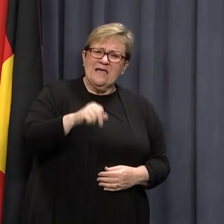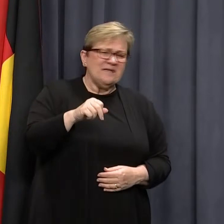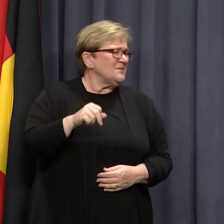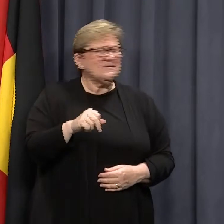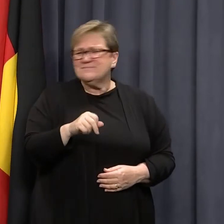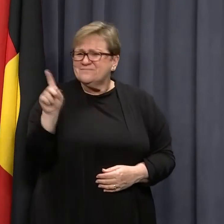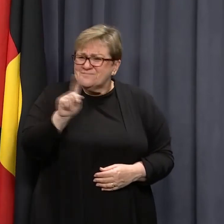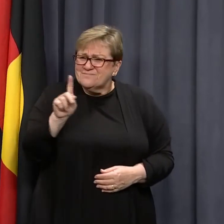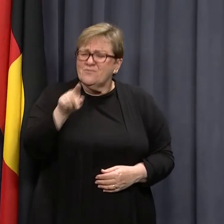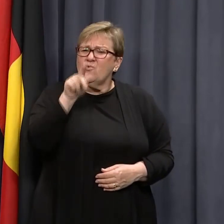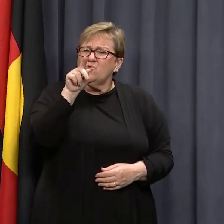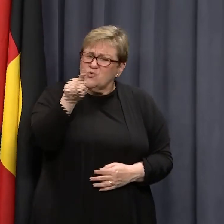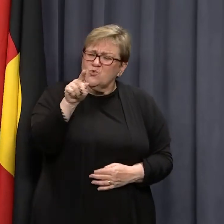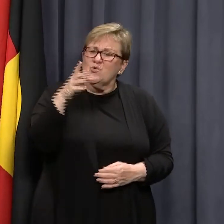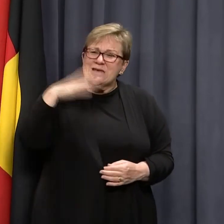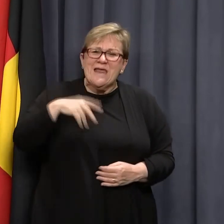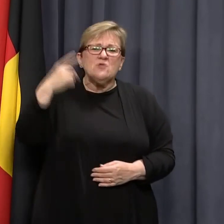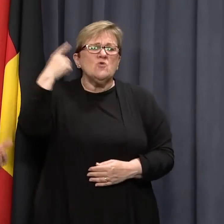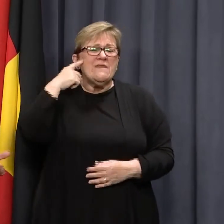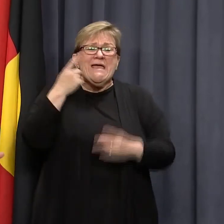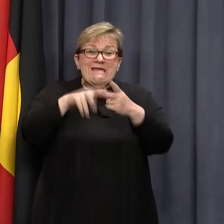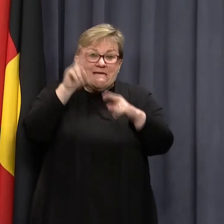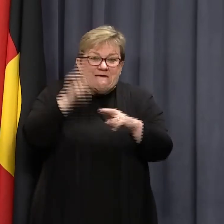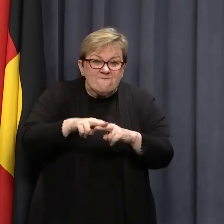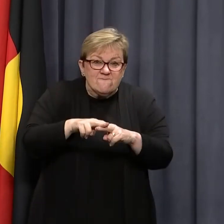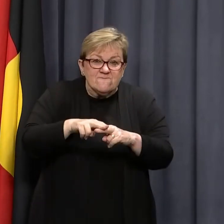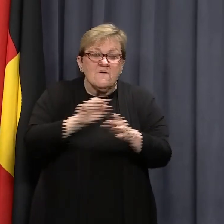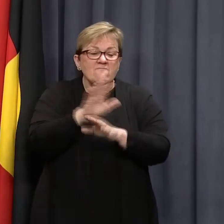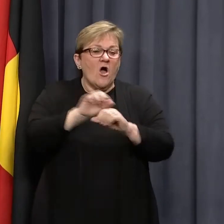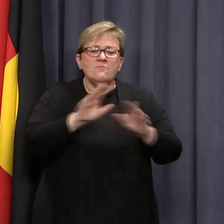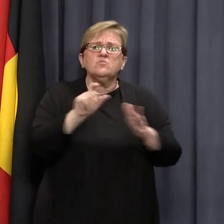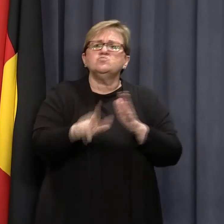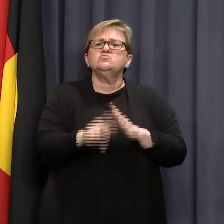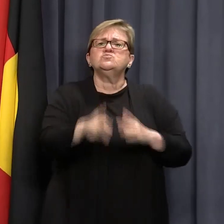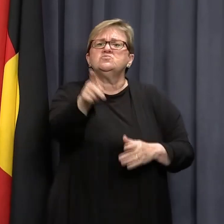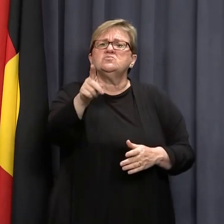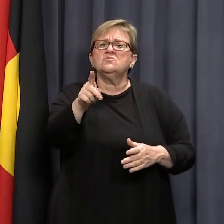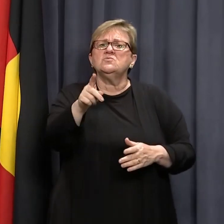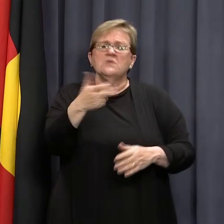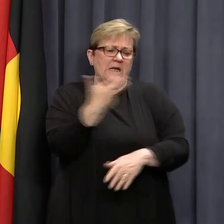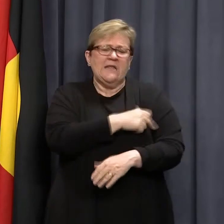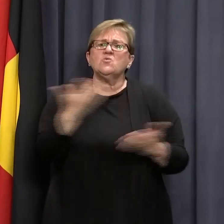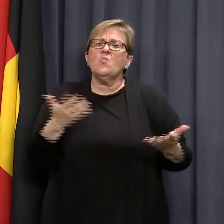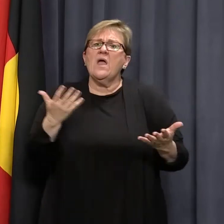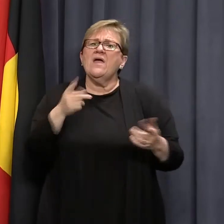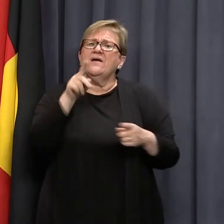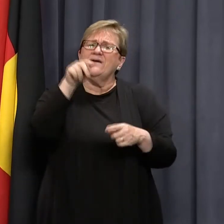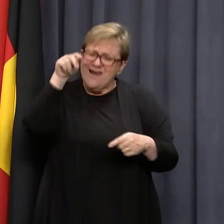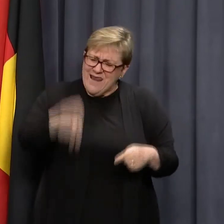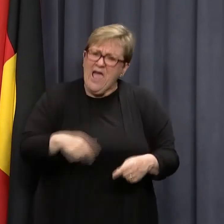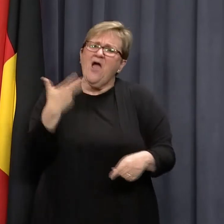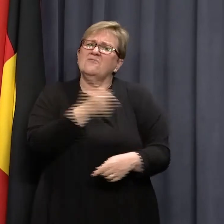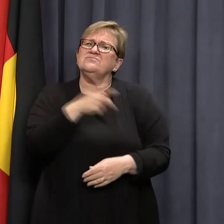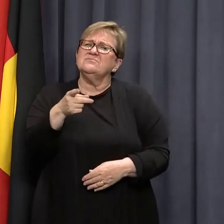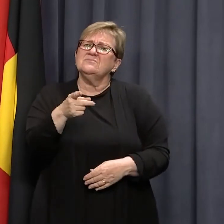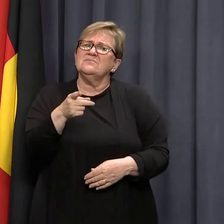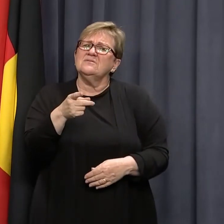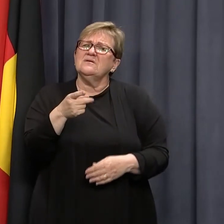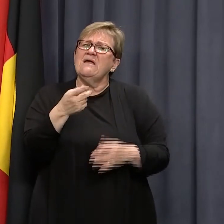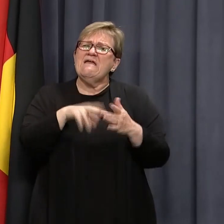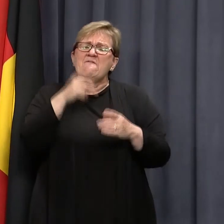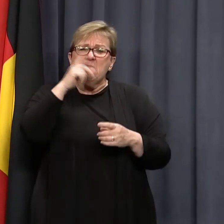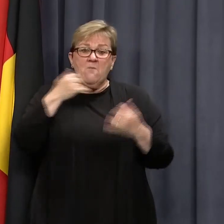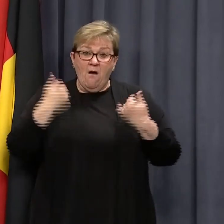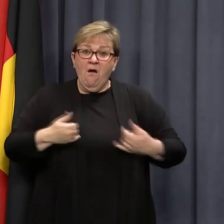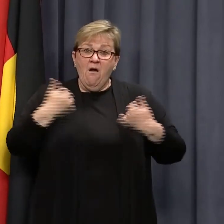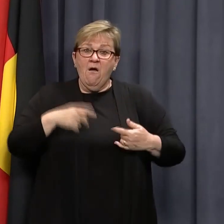they need to think about what happens if we got an outbreak in Perth, what happens if people we got a major outbreak in Perth, what happens if people start